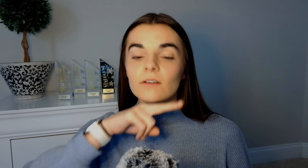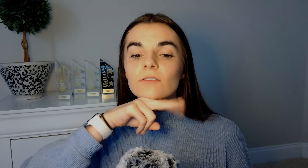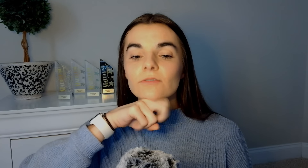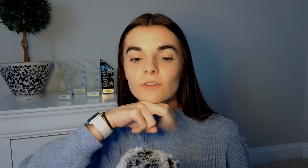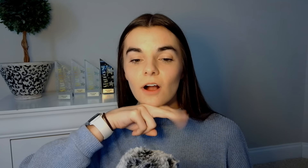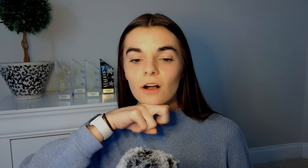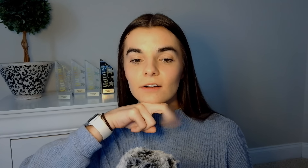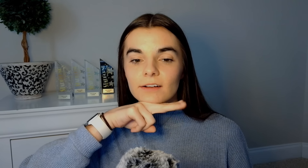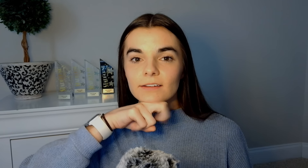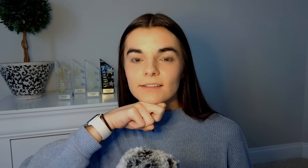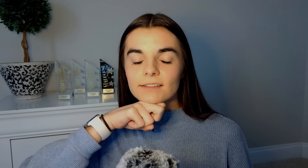frog,